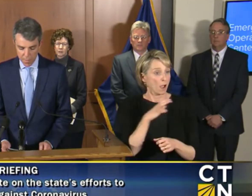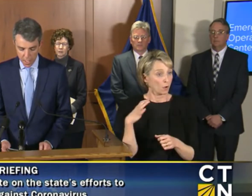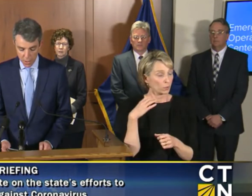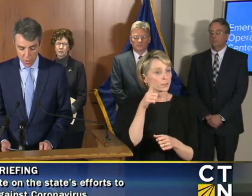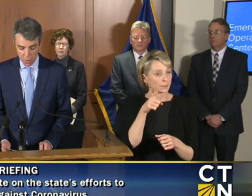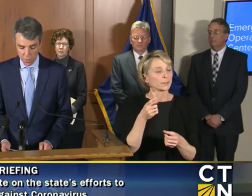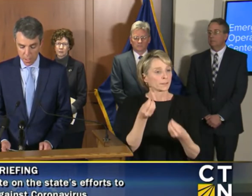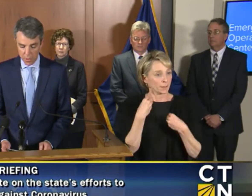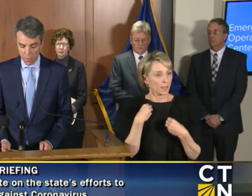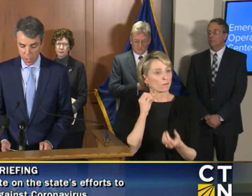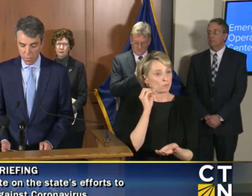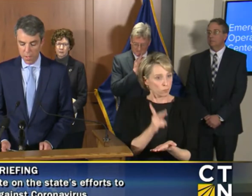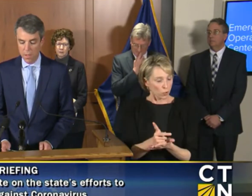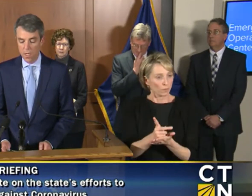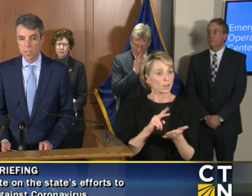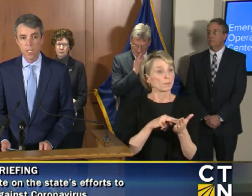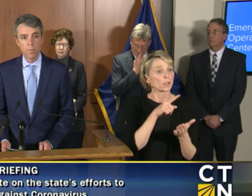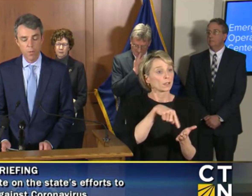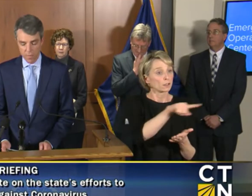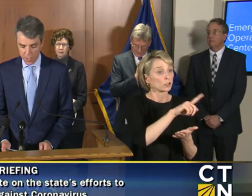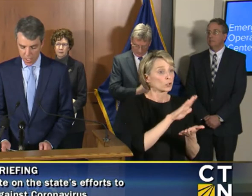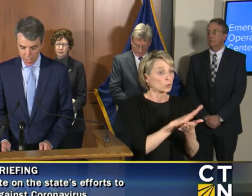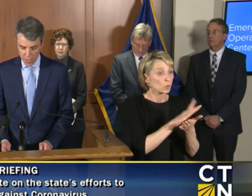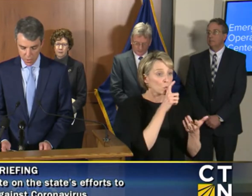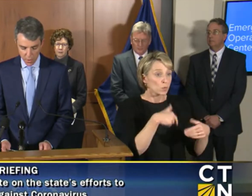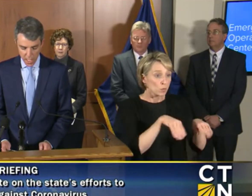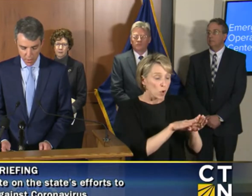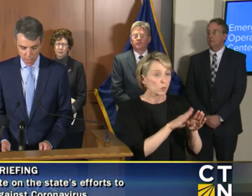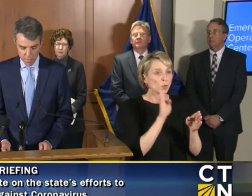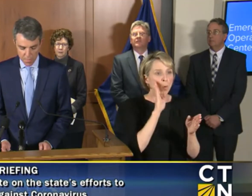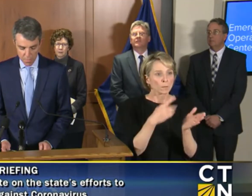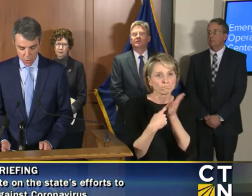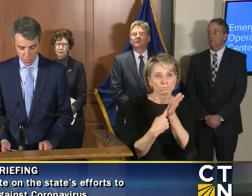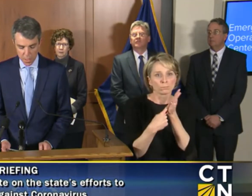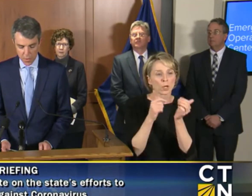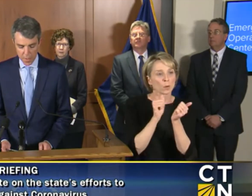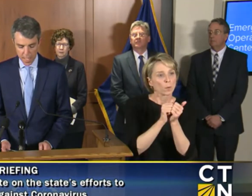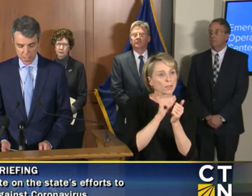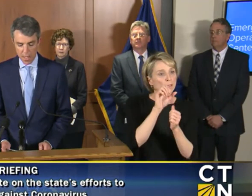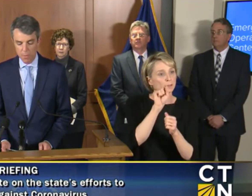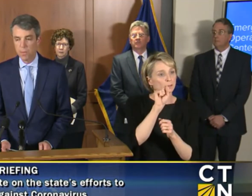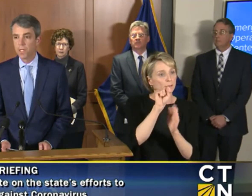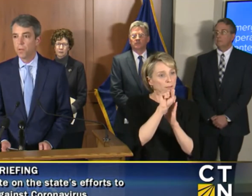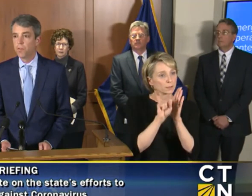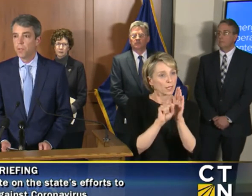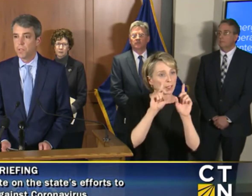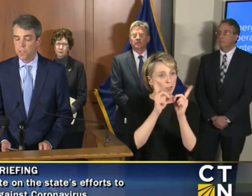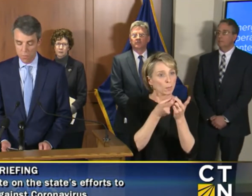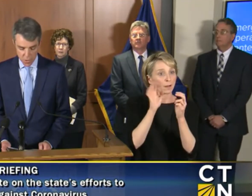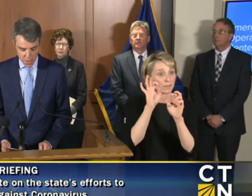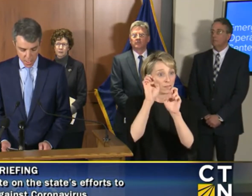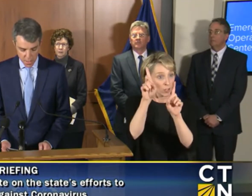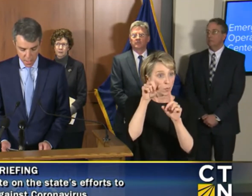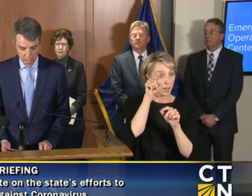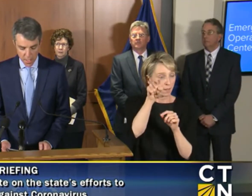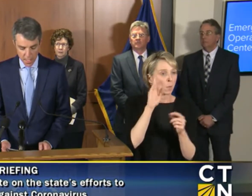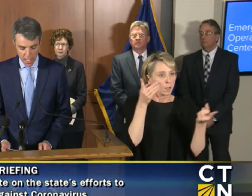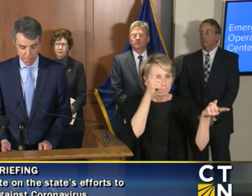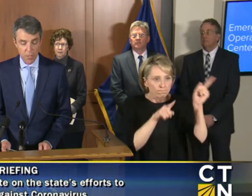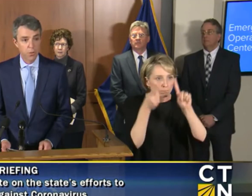closed schools will be able to work with State Department of Education to allow multiple meals at a time to be picked up from those distribution